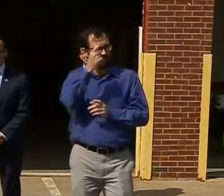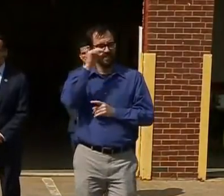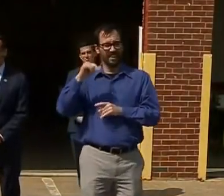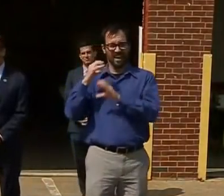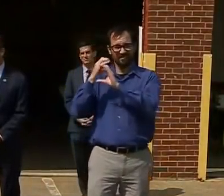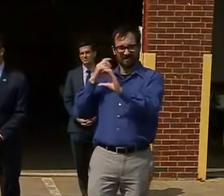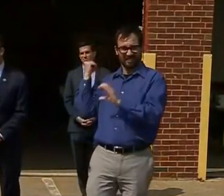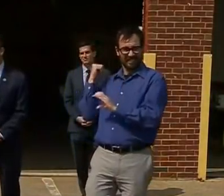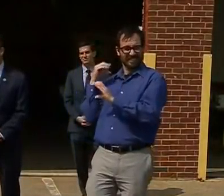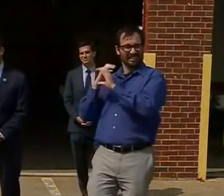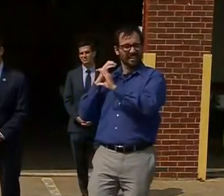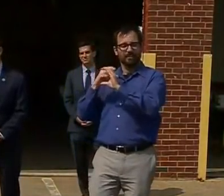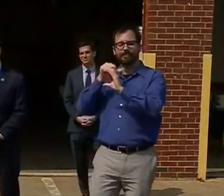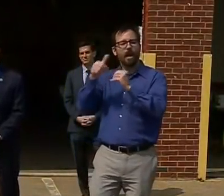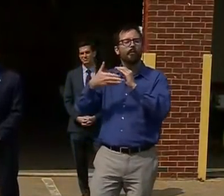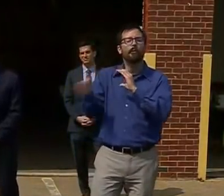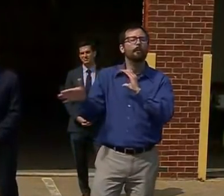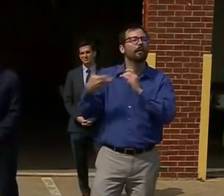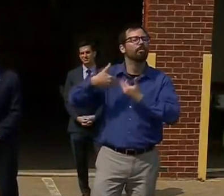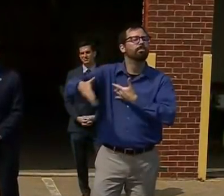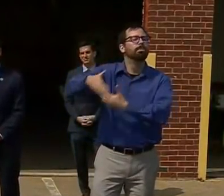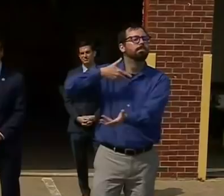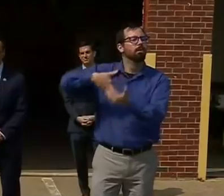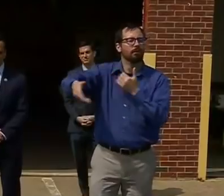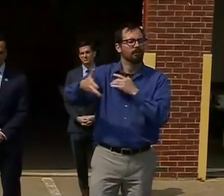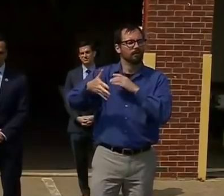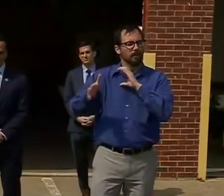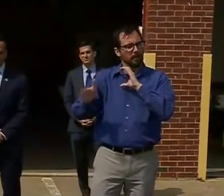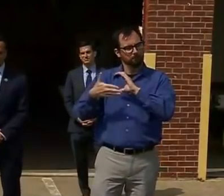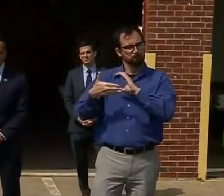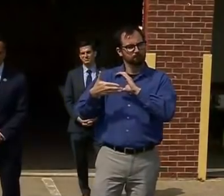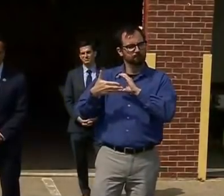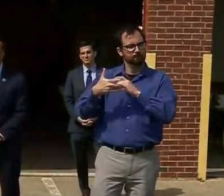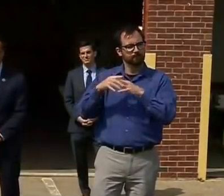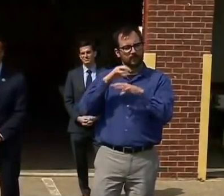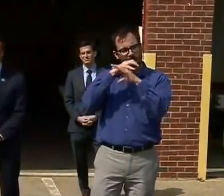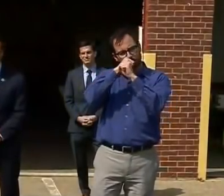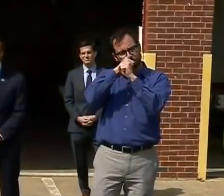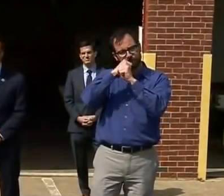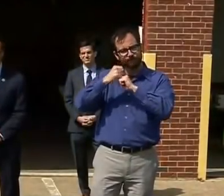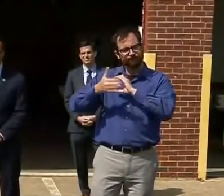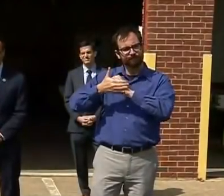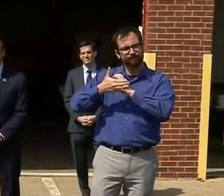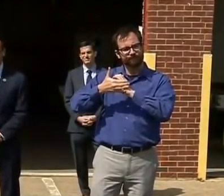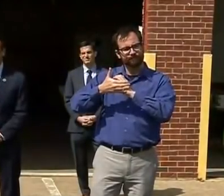a flow of the outside from the units.